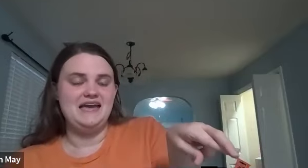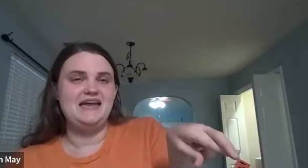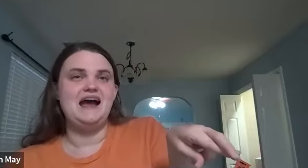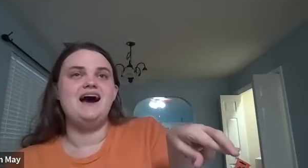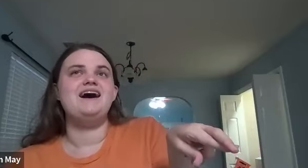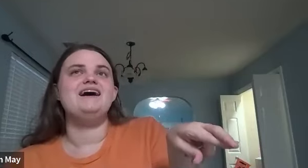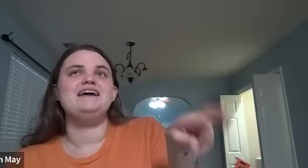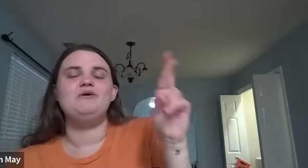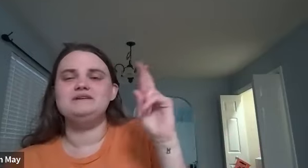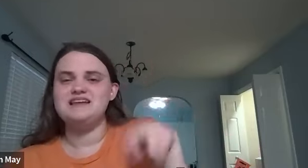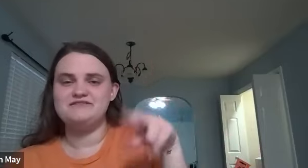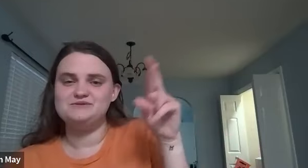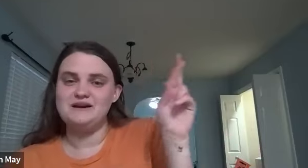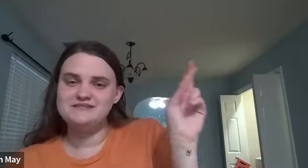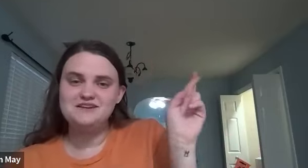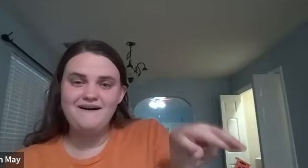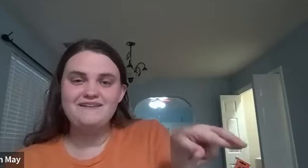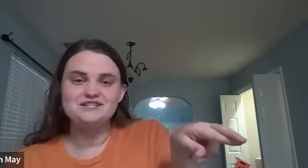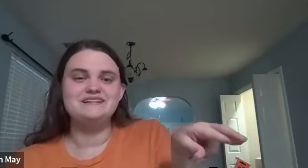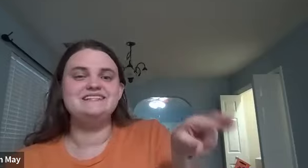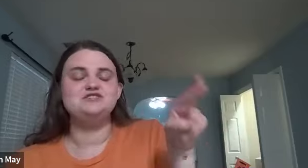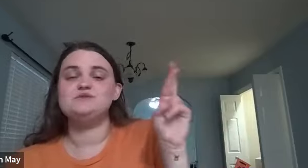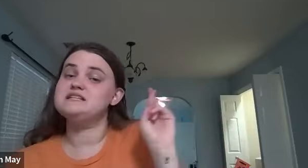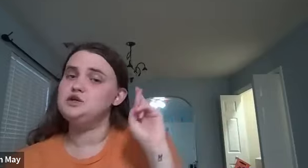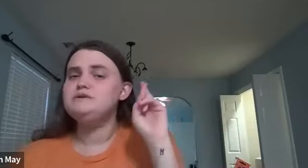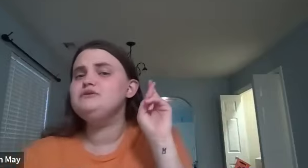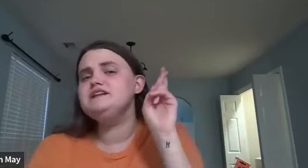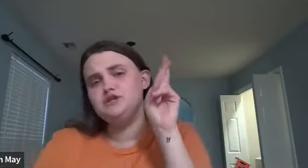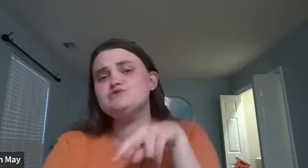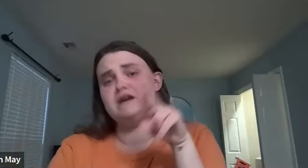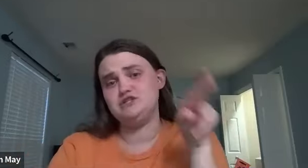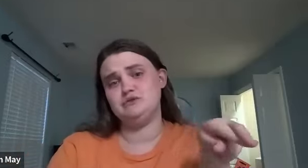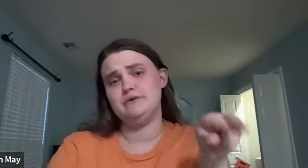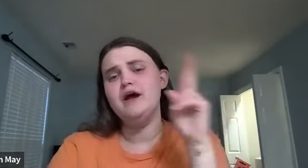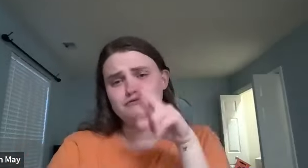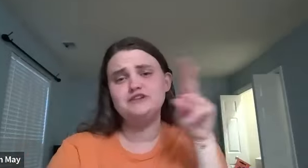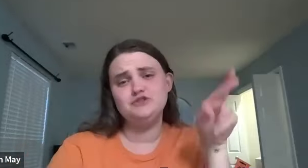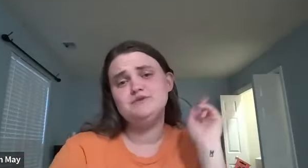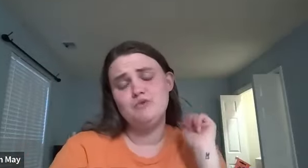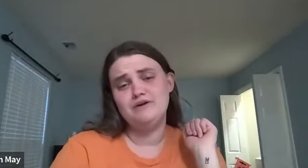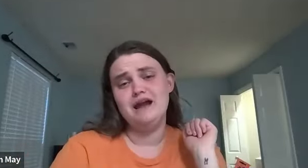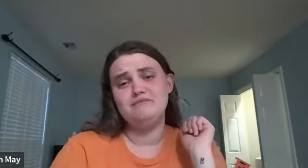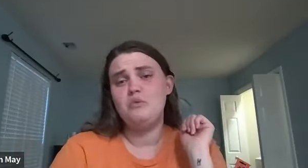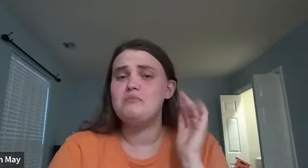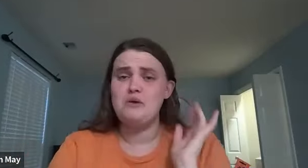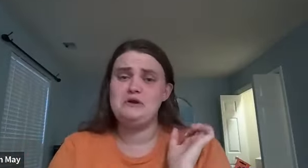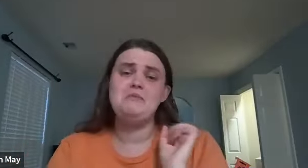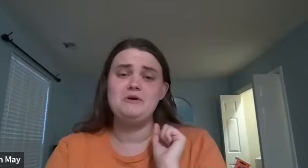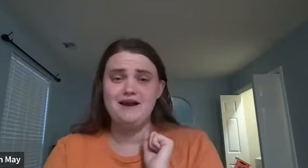And I always laugh because when I was in college, my teacher was always like, you need to use restroom. Restroom's more appropriate and more